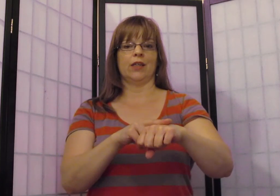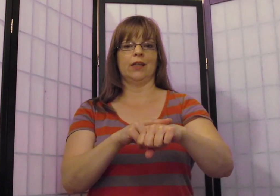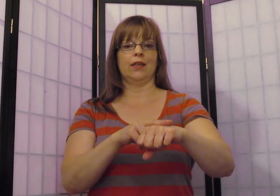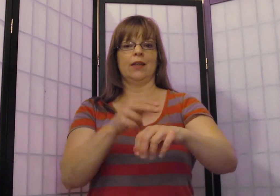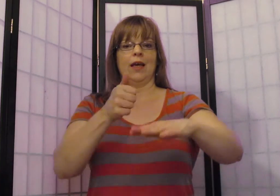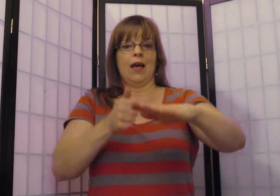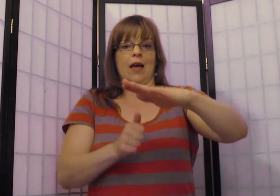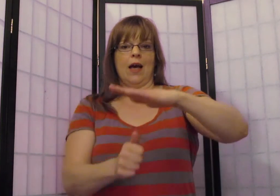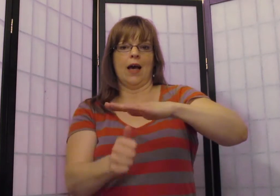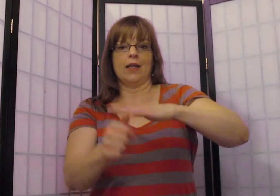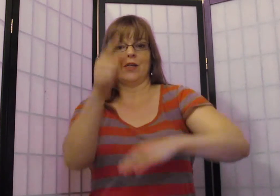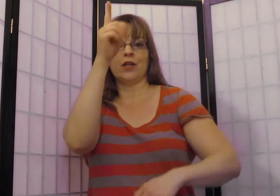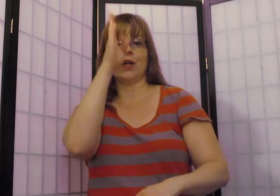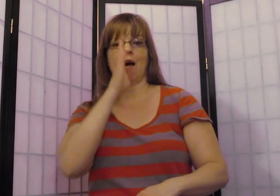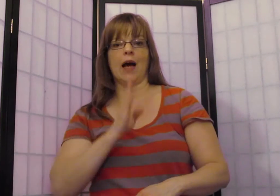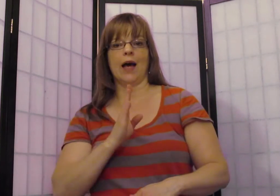nation, under God,